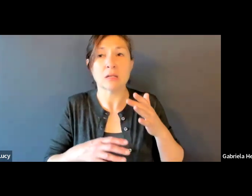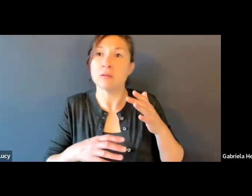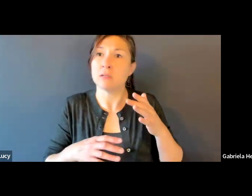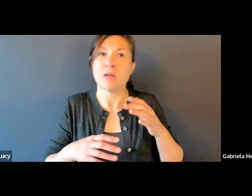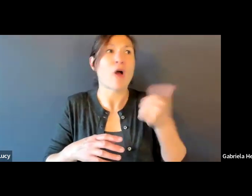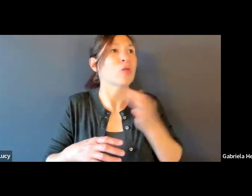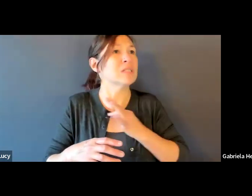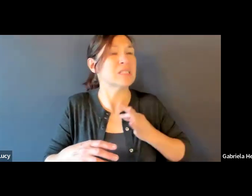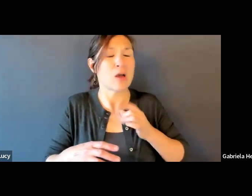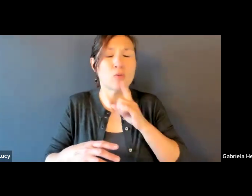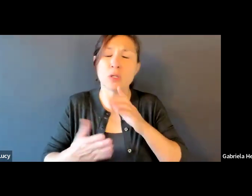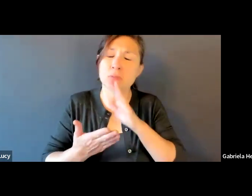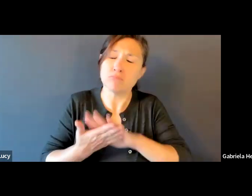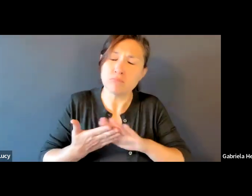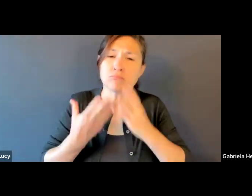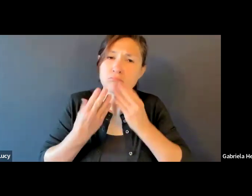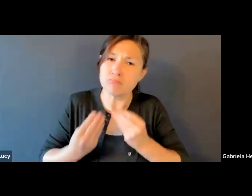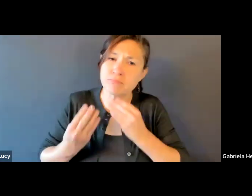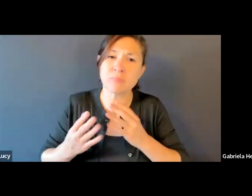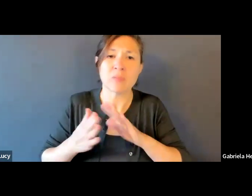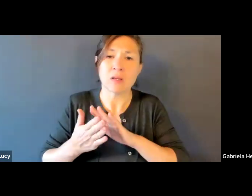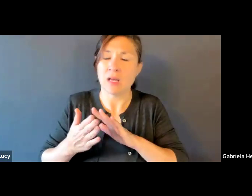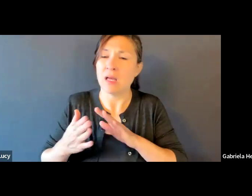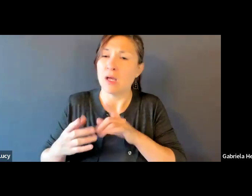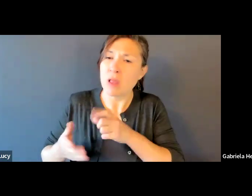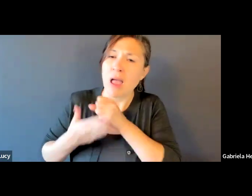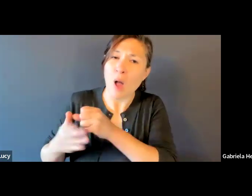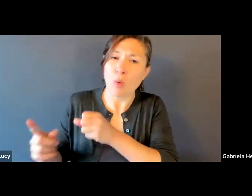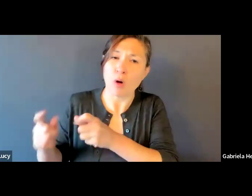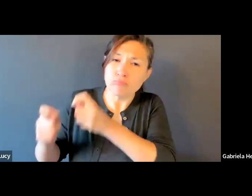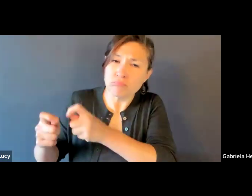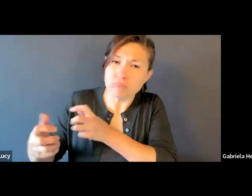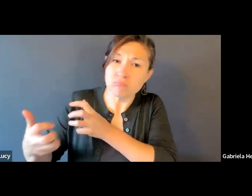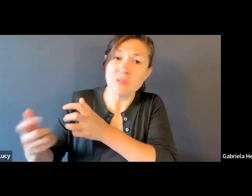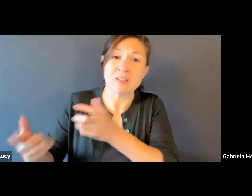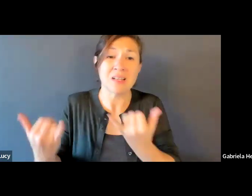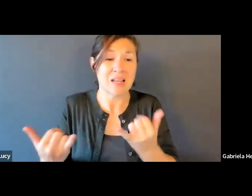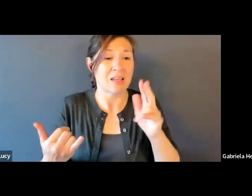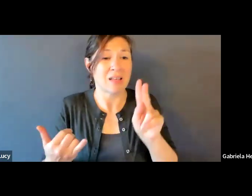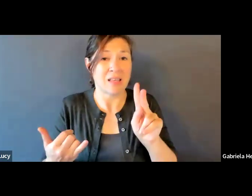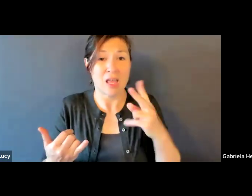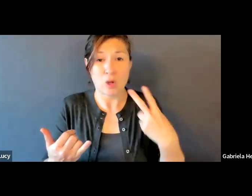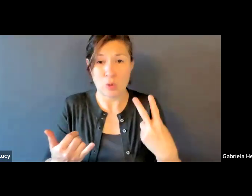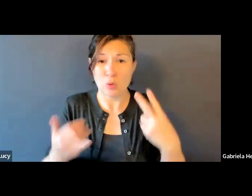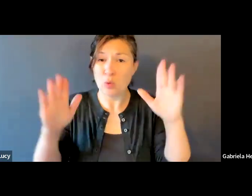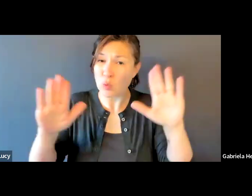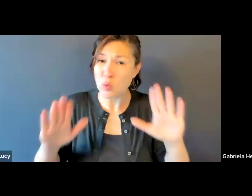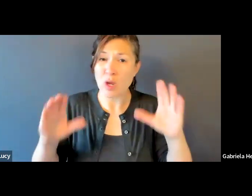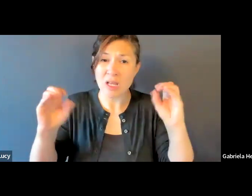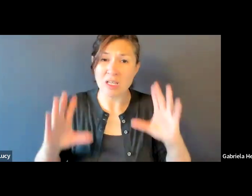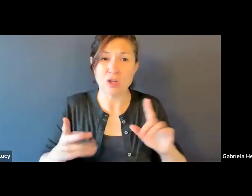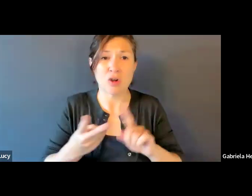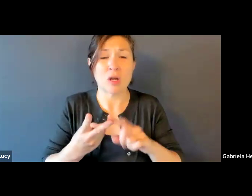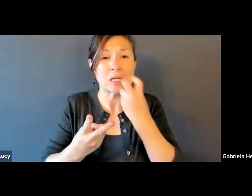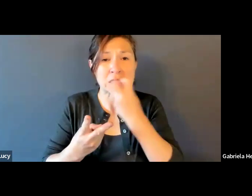what they do that made it possible for her to adjust to the changes. She's in K2 now and has amazing teachers, a speech therapist that she loves,